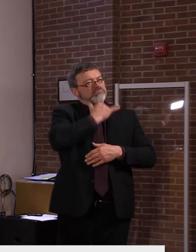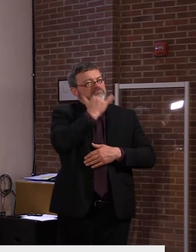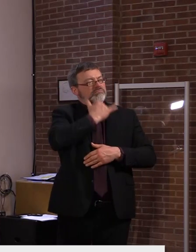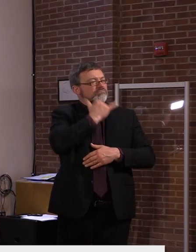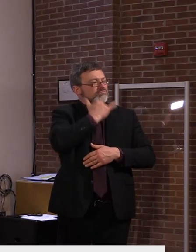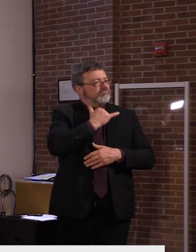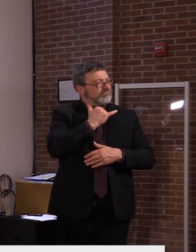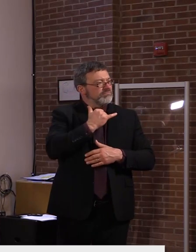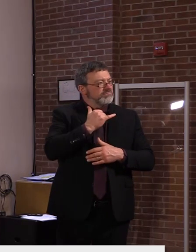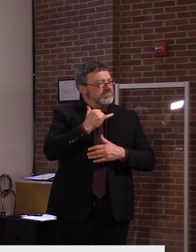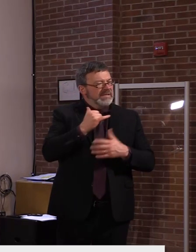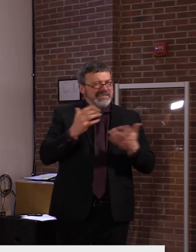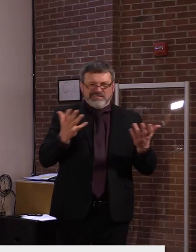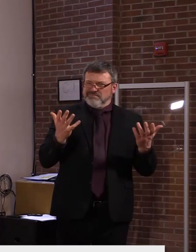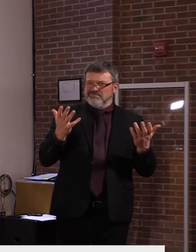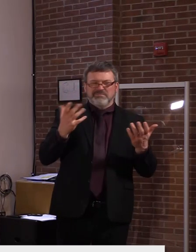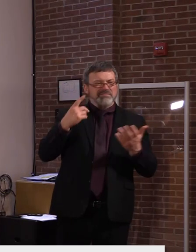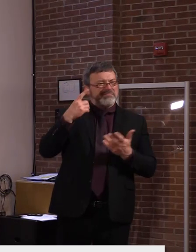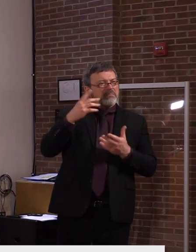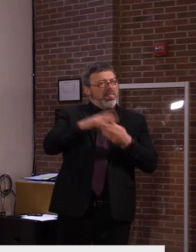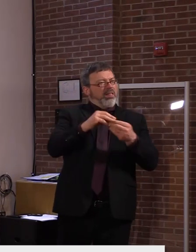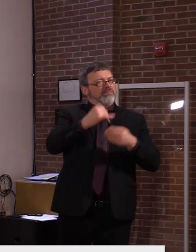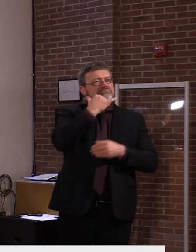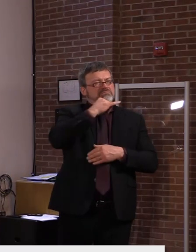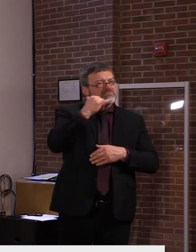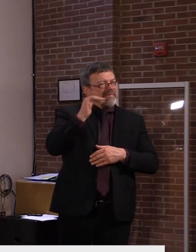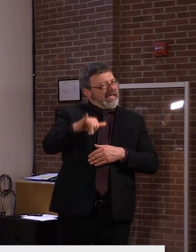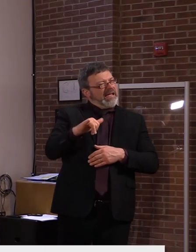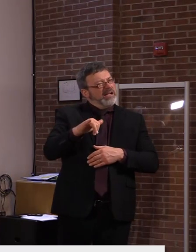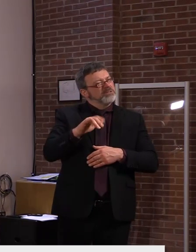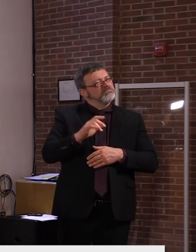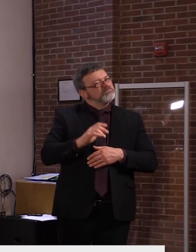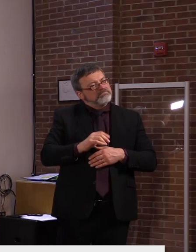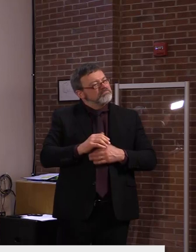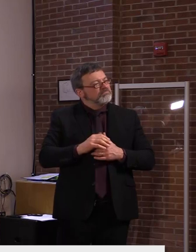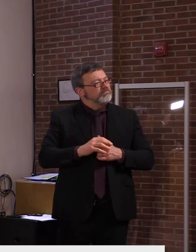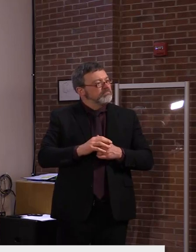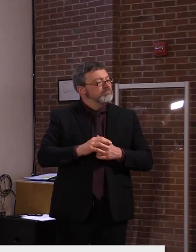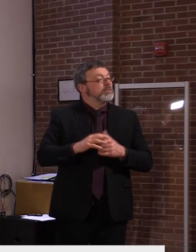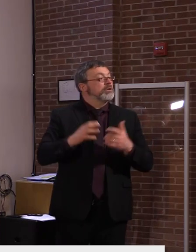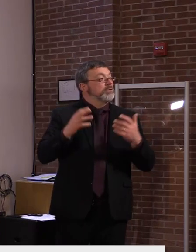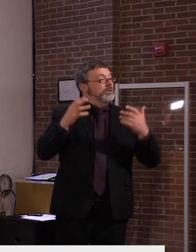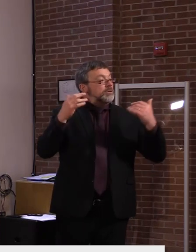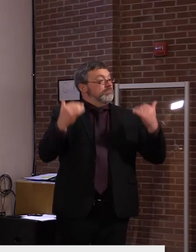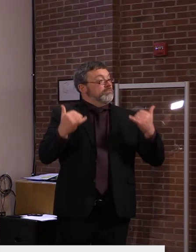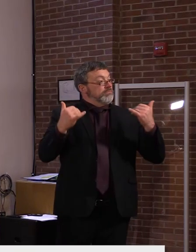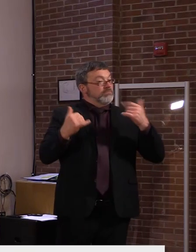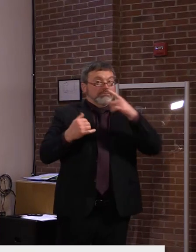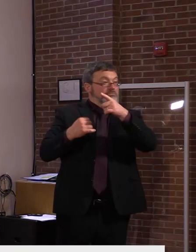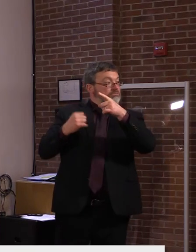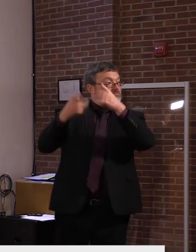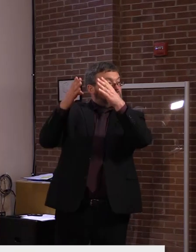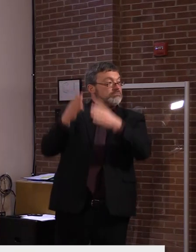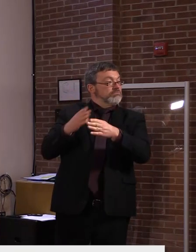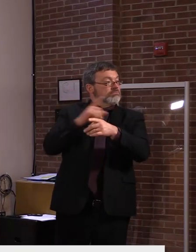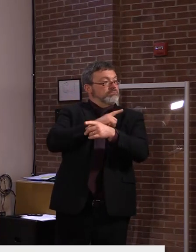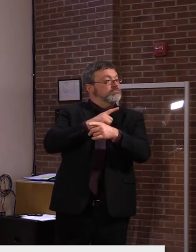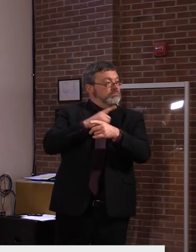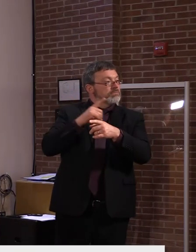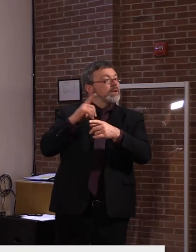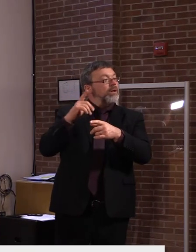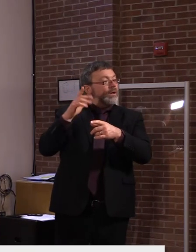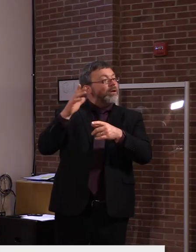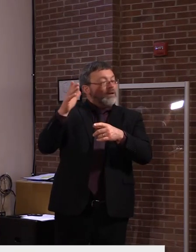misrepresentation. And as Dean of the Senate, he flipped his vote. He was going to vote for the local mandate, but in the end changed his vote.